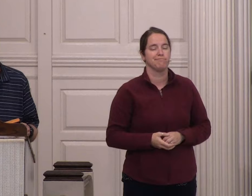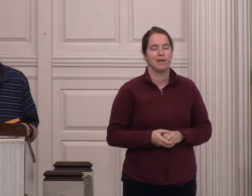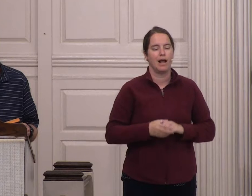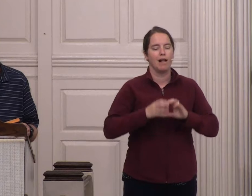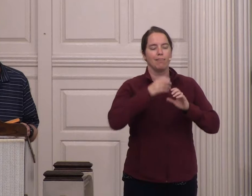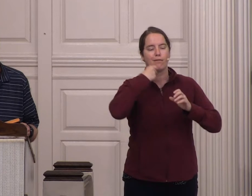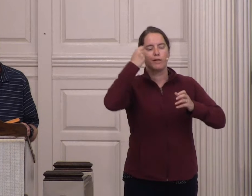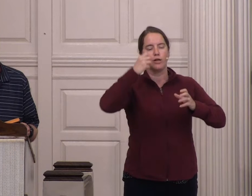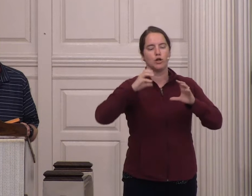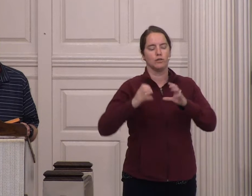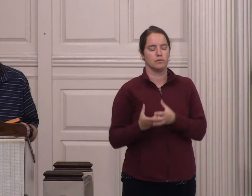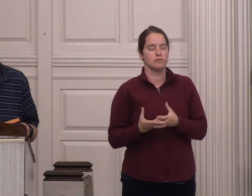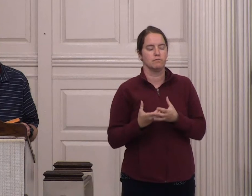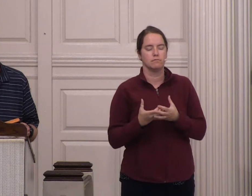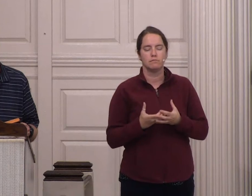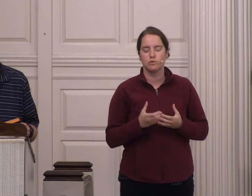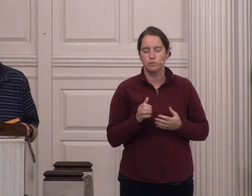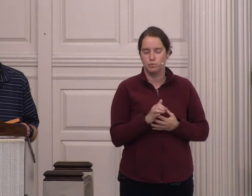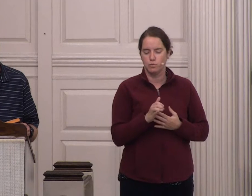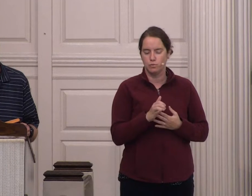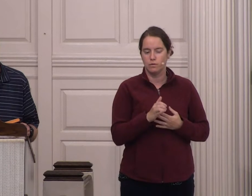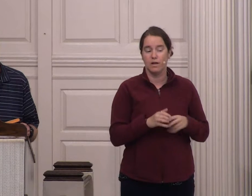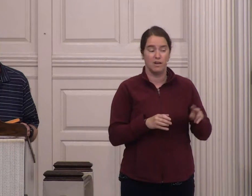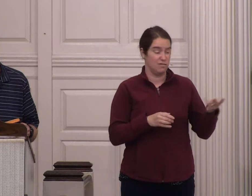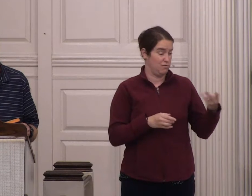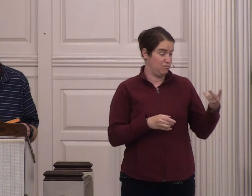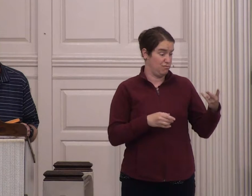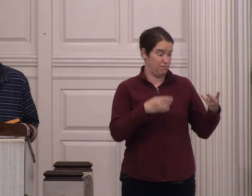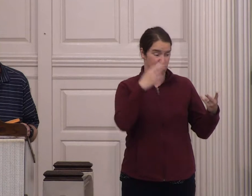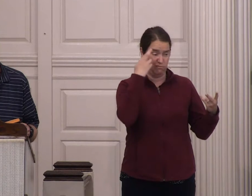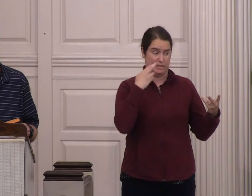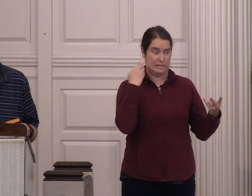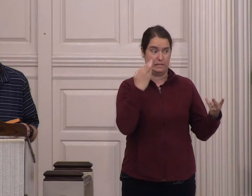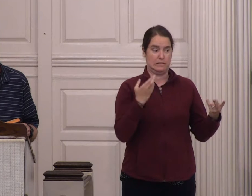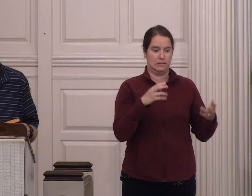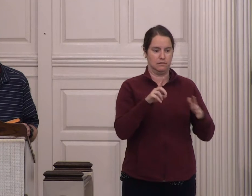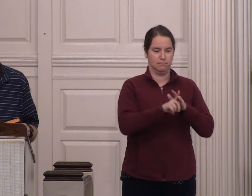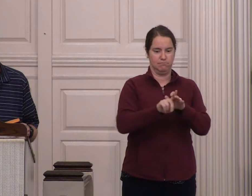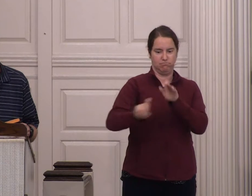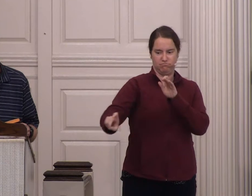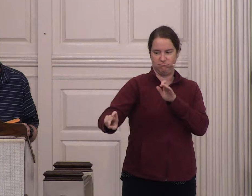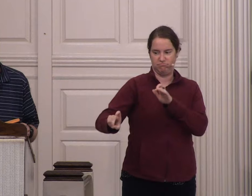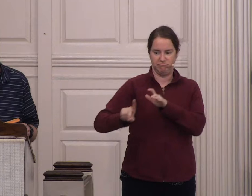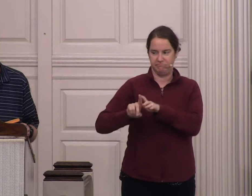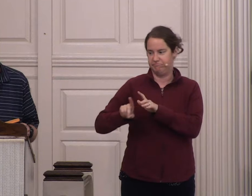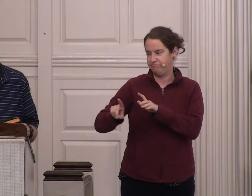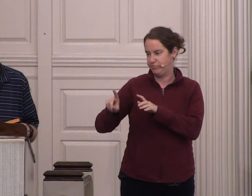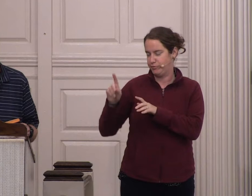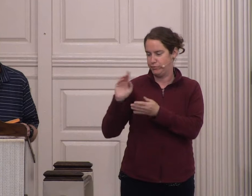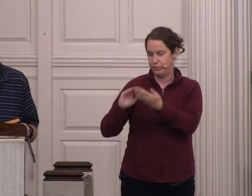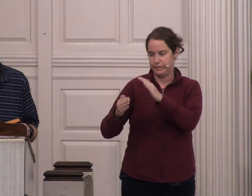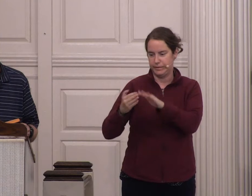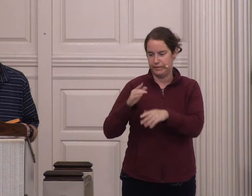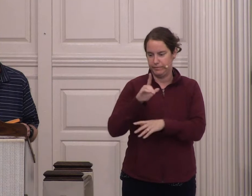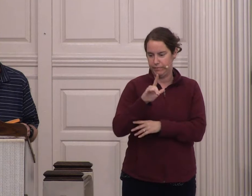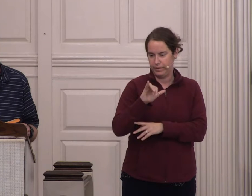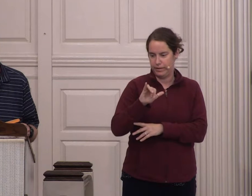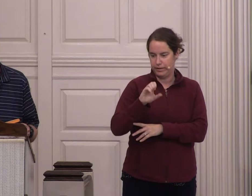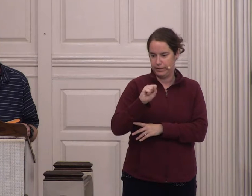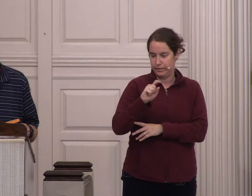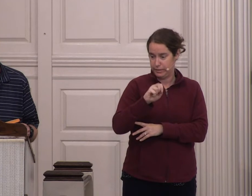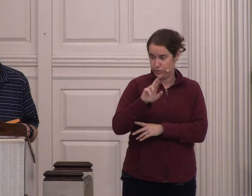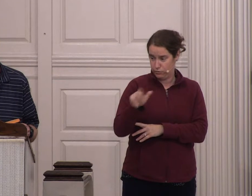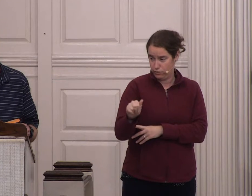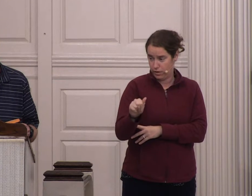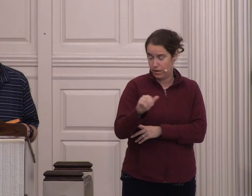They realized it and fled to Iconium cities of Lystra and Derbe and to the